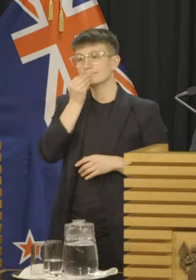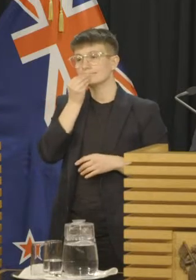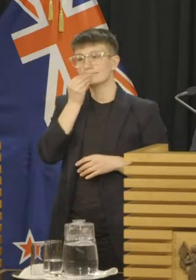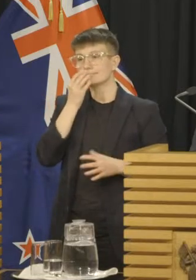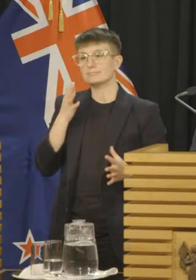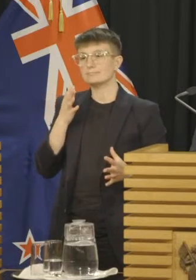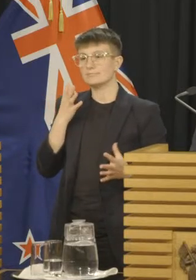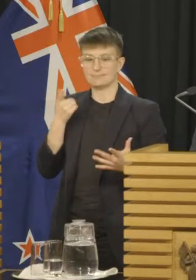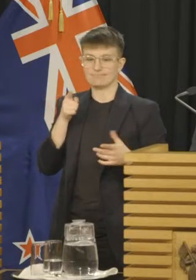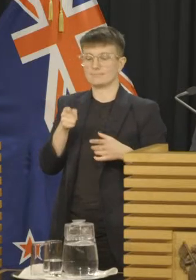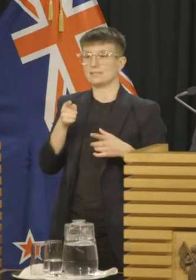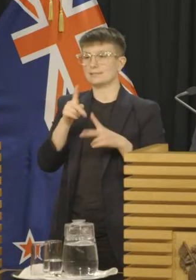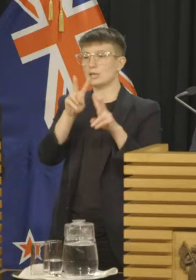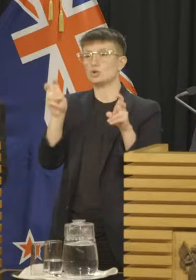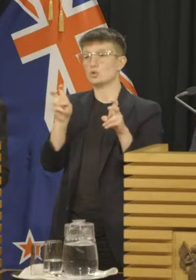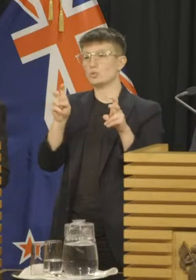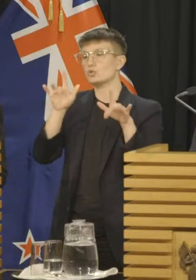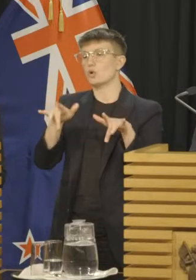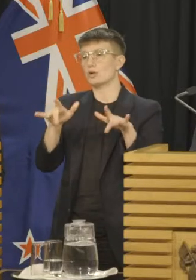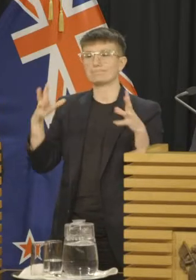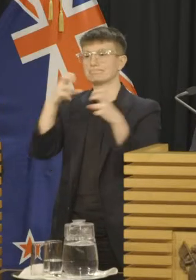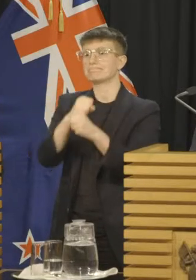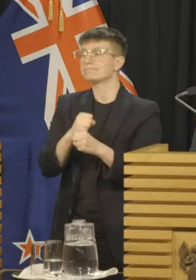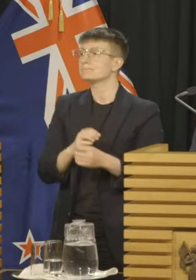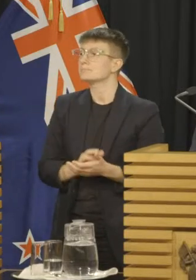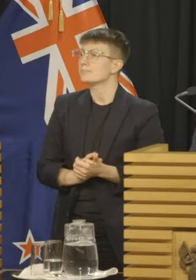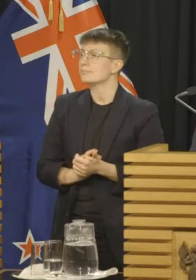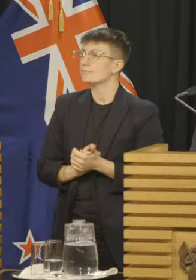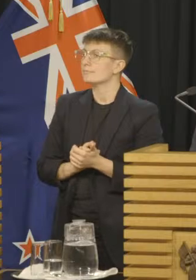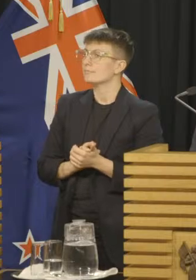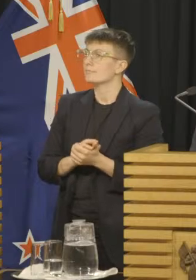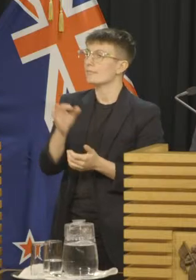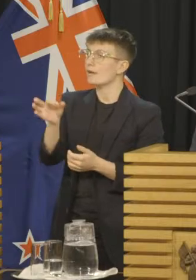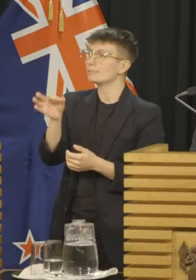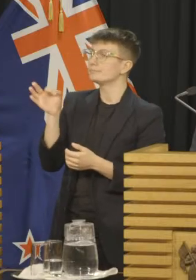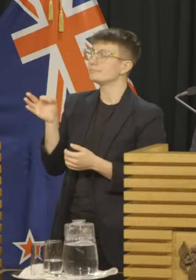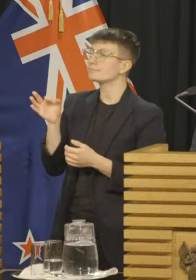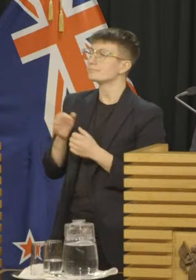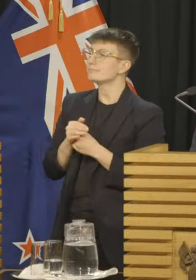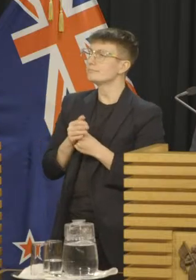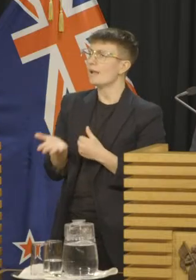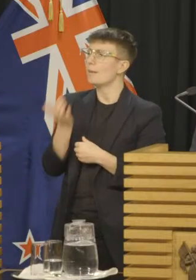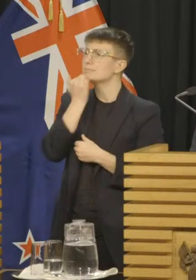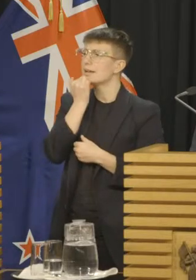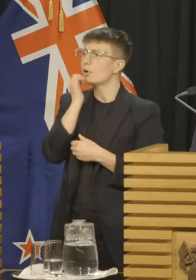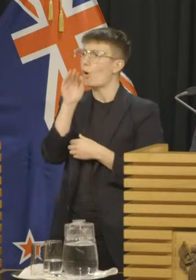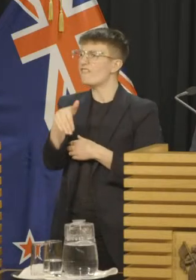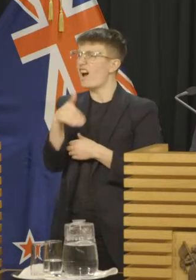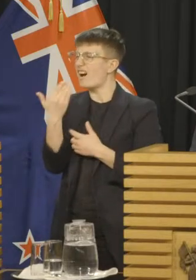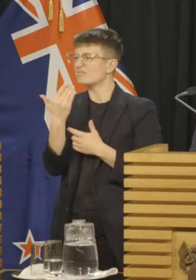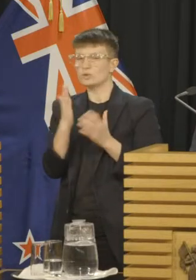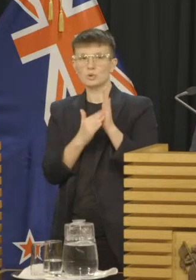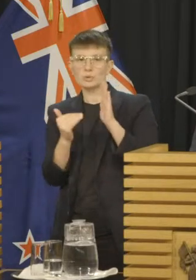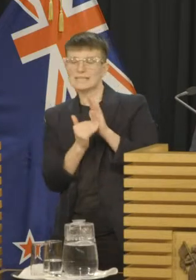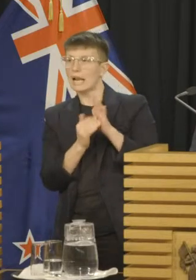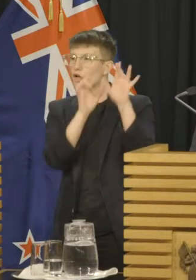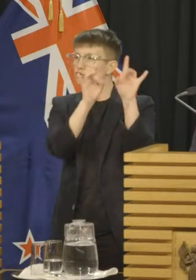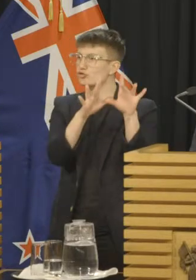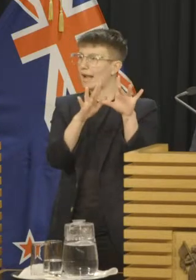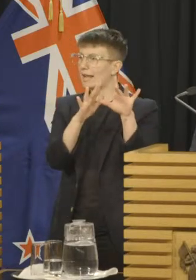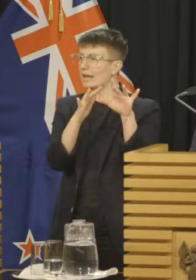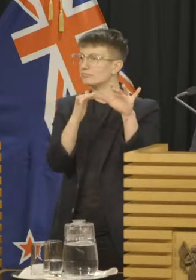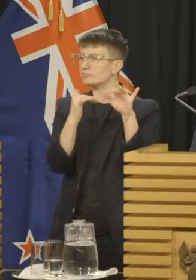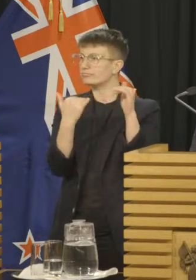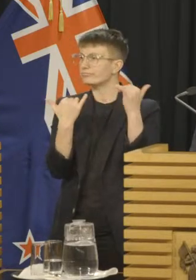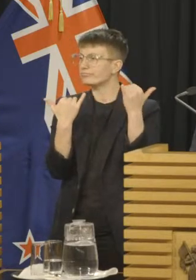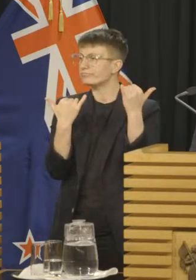has concluded. Update on the Trans-Tasman bubble work that's happening, and how is the situation that's unfolding in